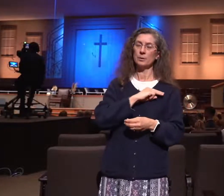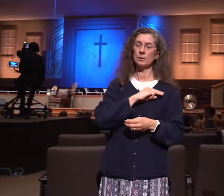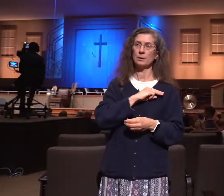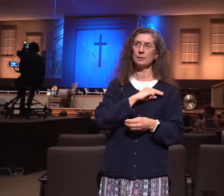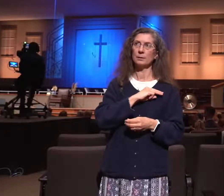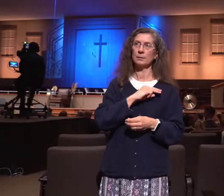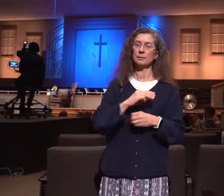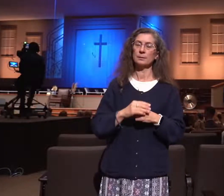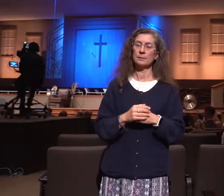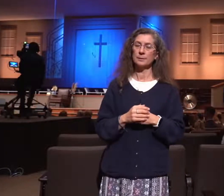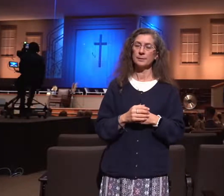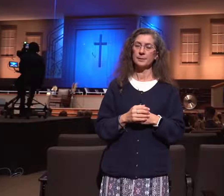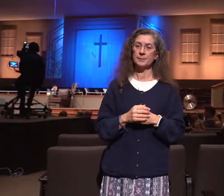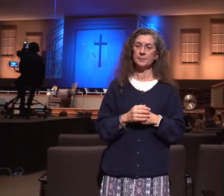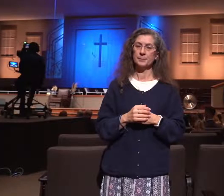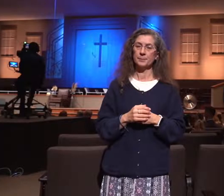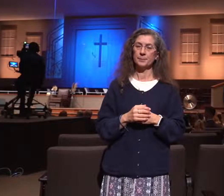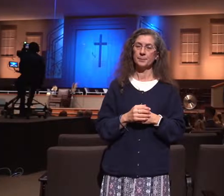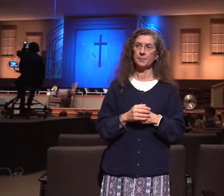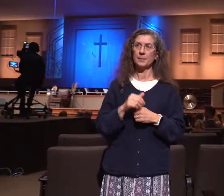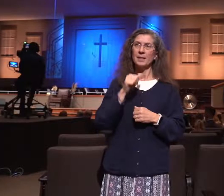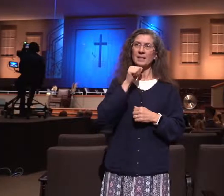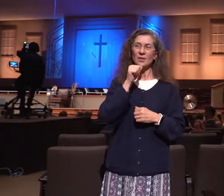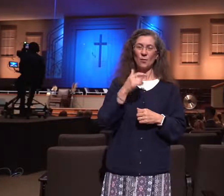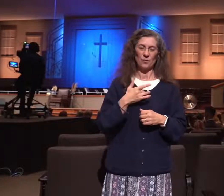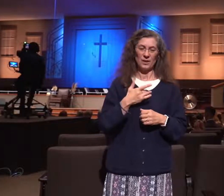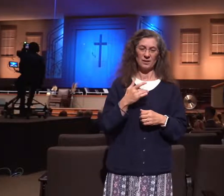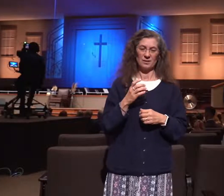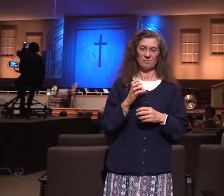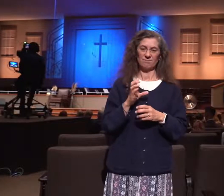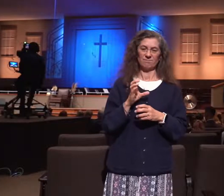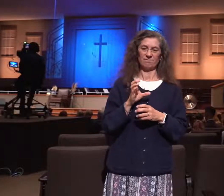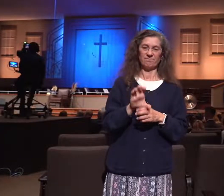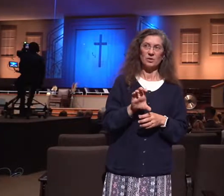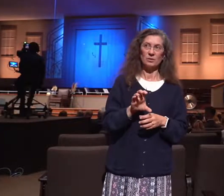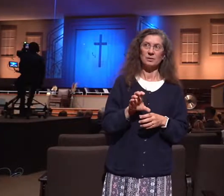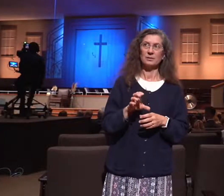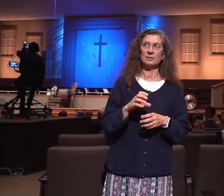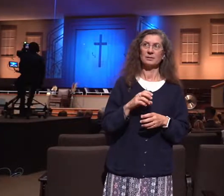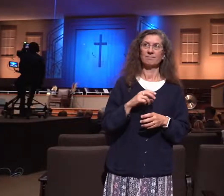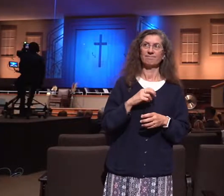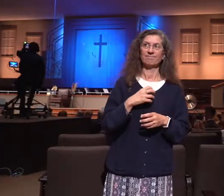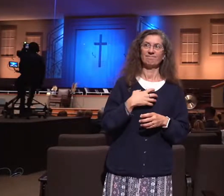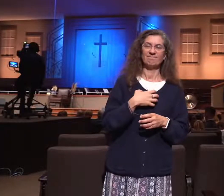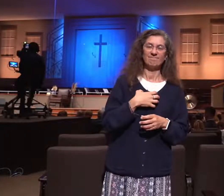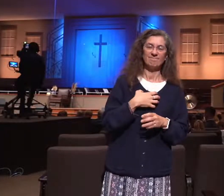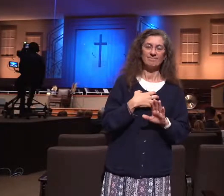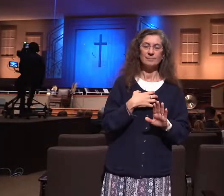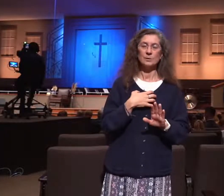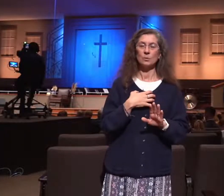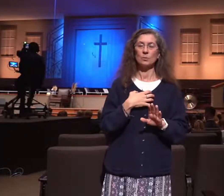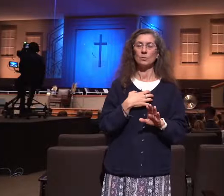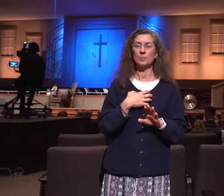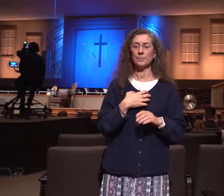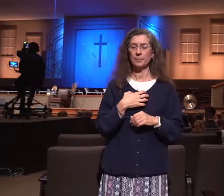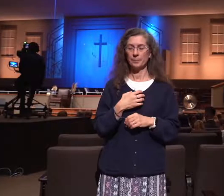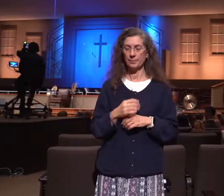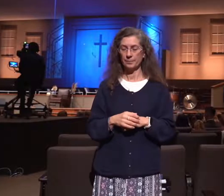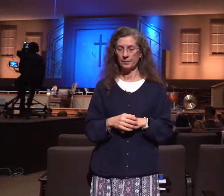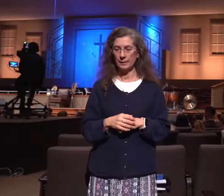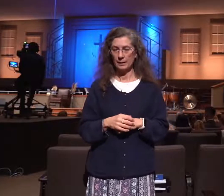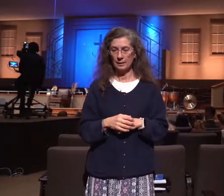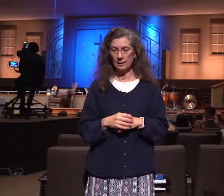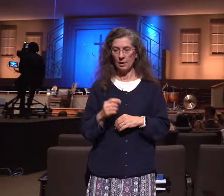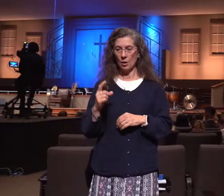Hey, and don't do it grouchily. I was with Tim Starr years ago, and He said, now we're going to take an offering,